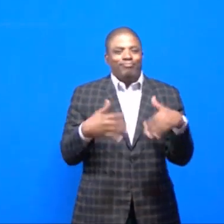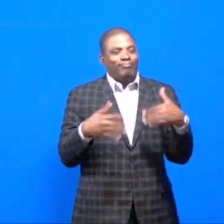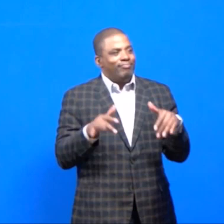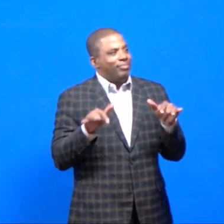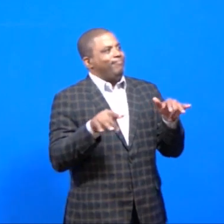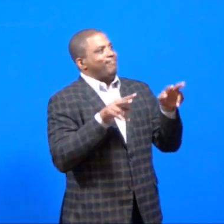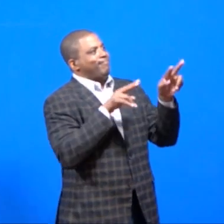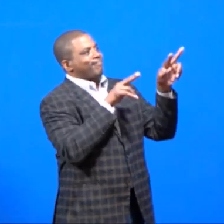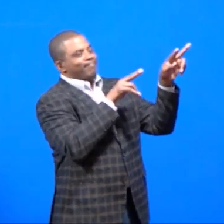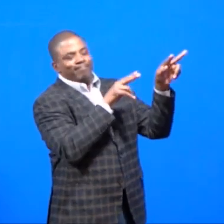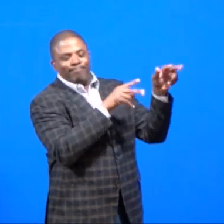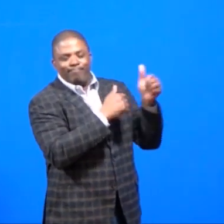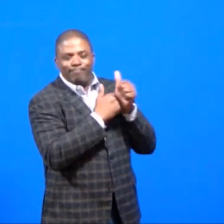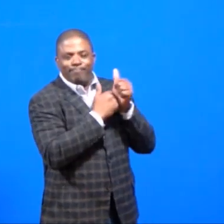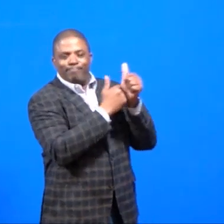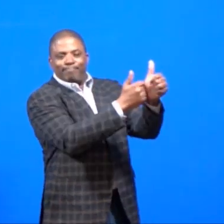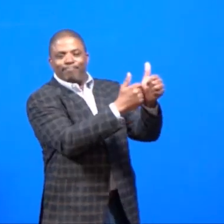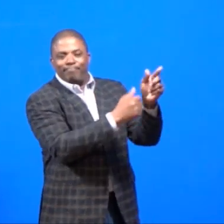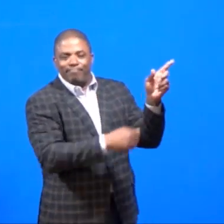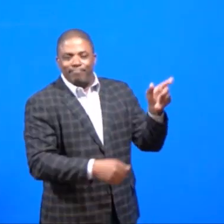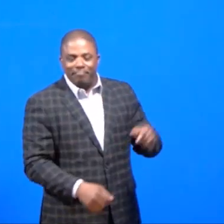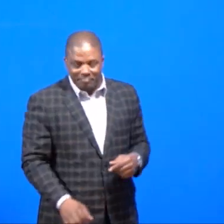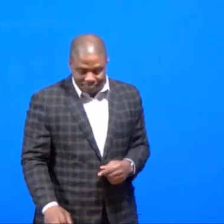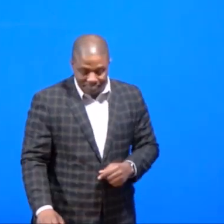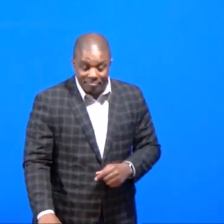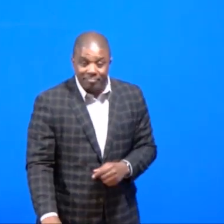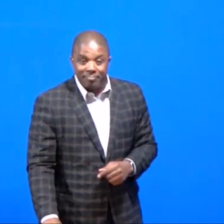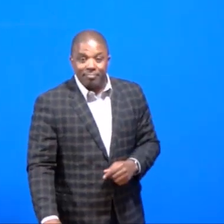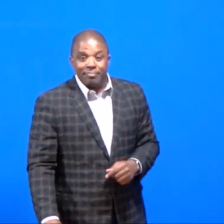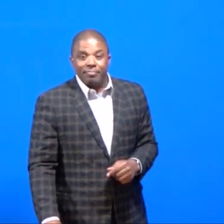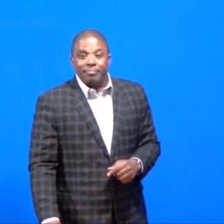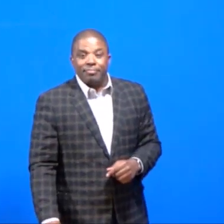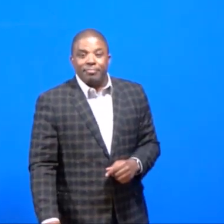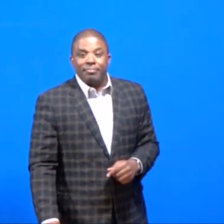things that the Lord had done for them.